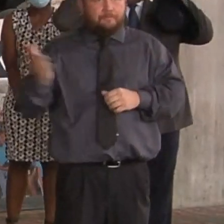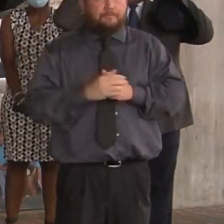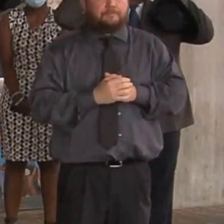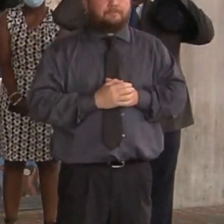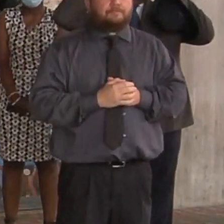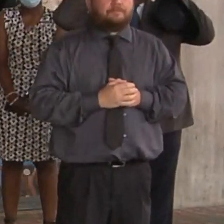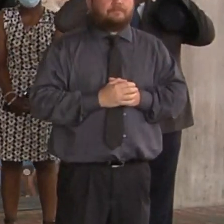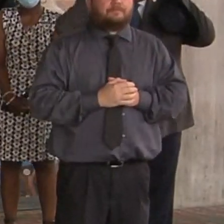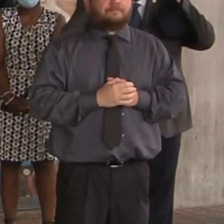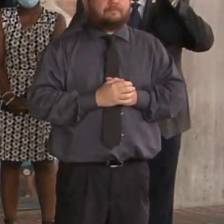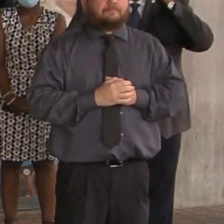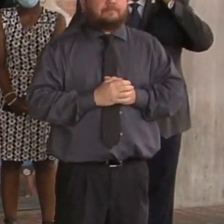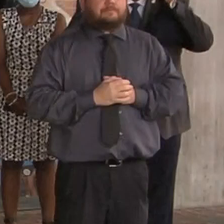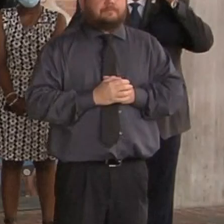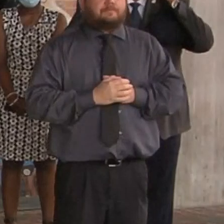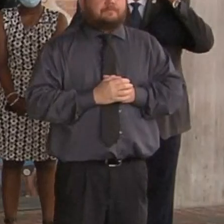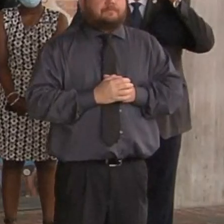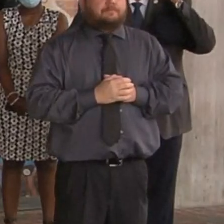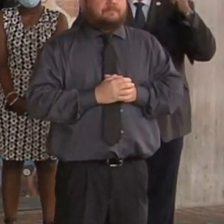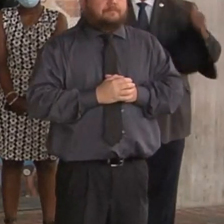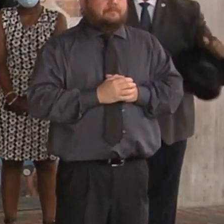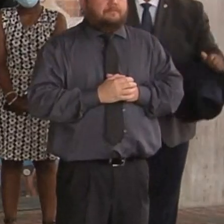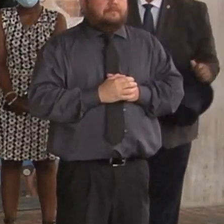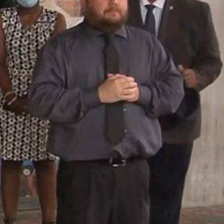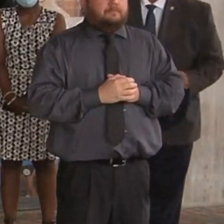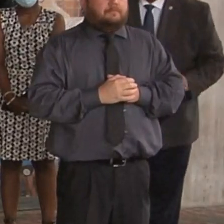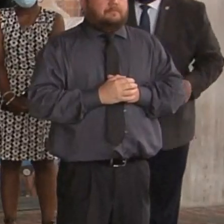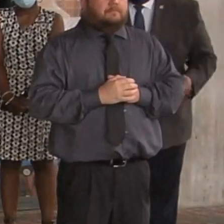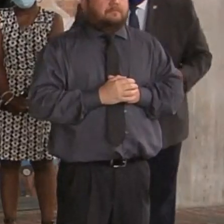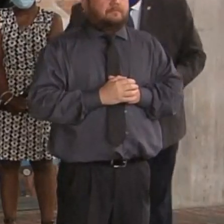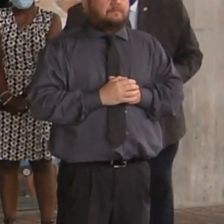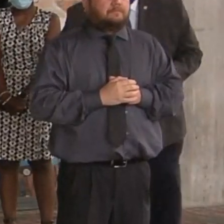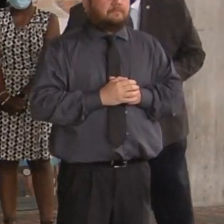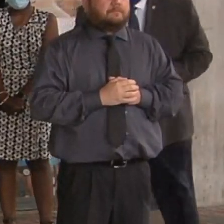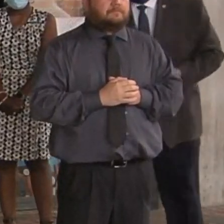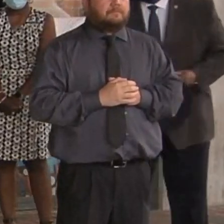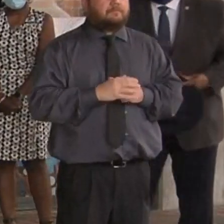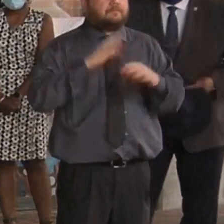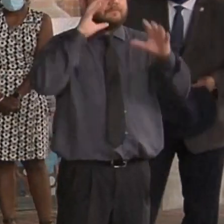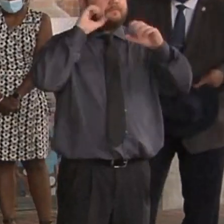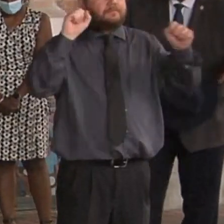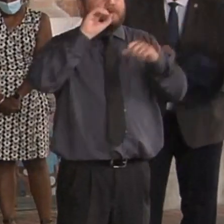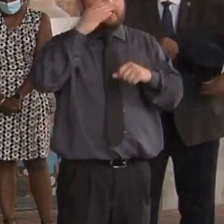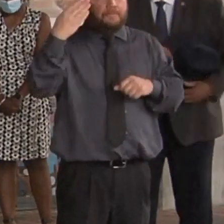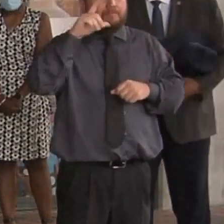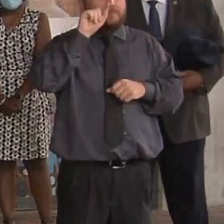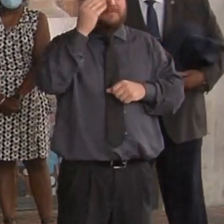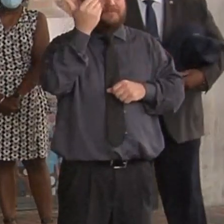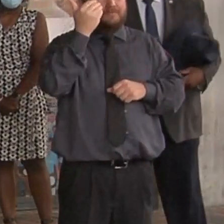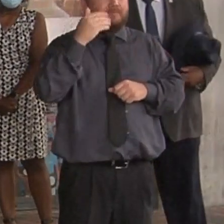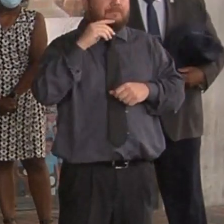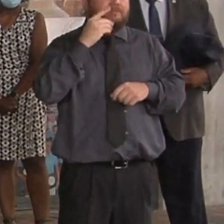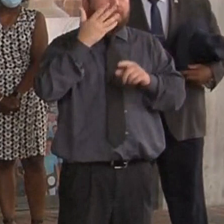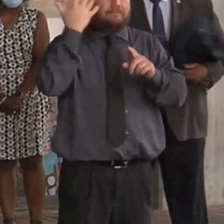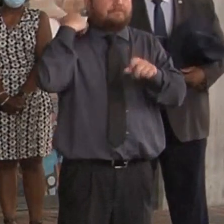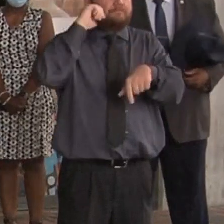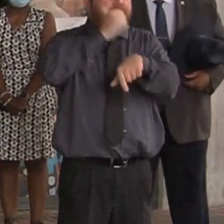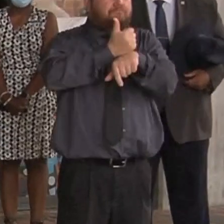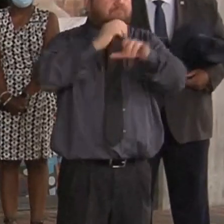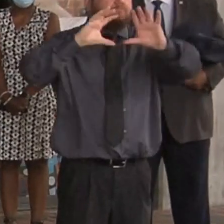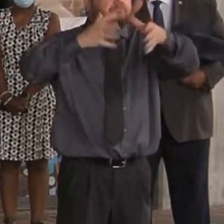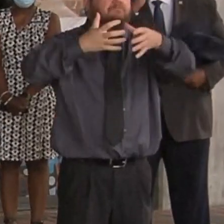President Obama put together his task force back in 2015 after Ferguson. There was calls back then for police